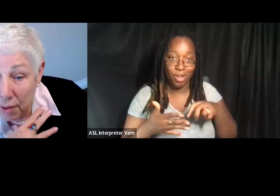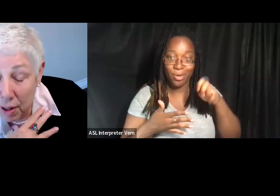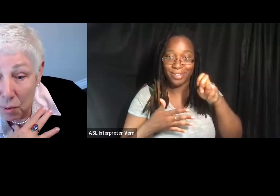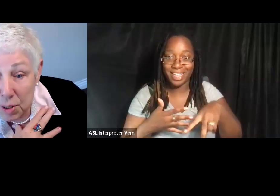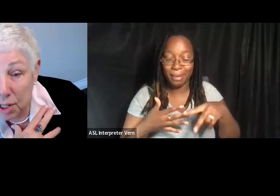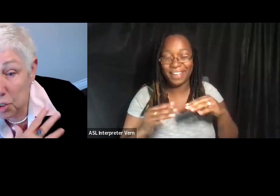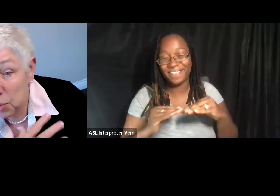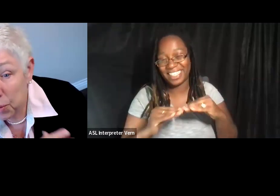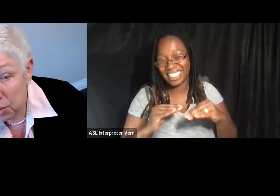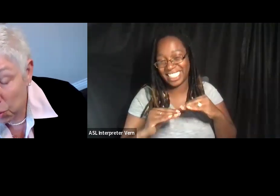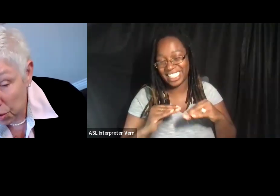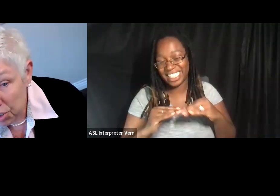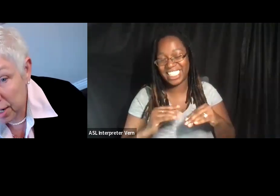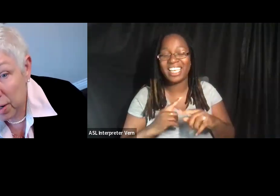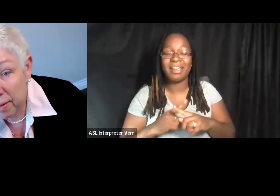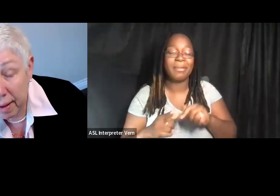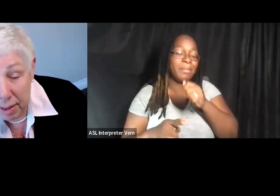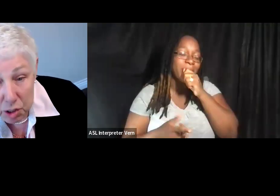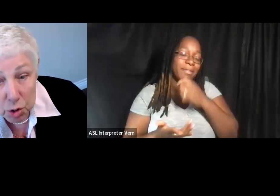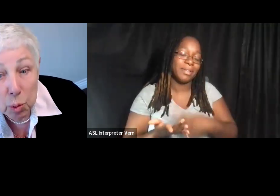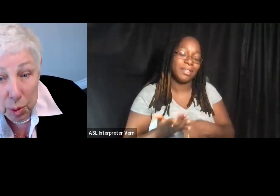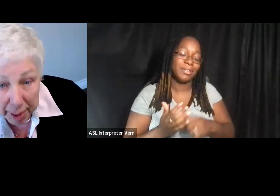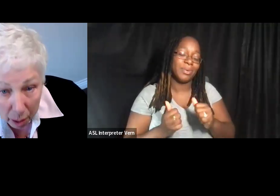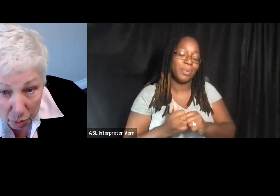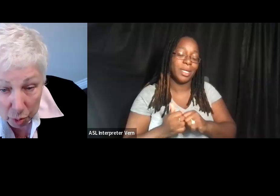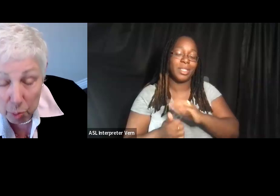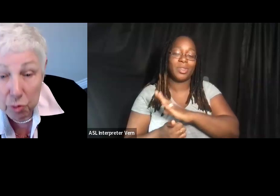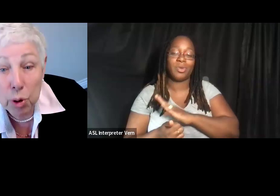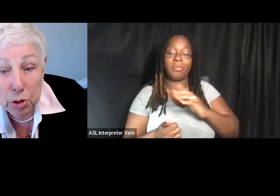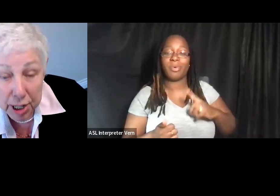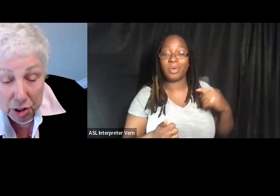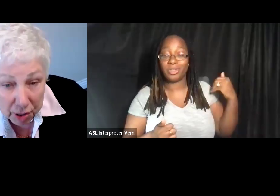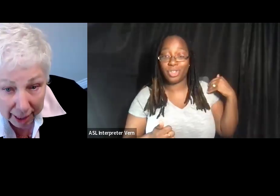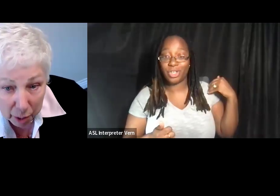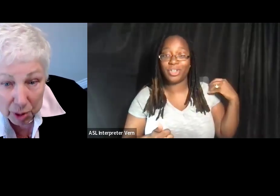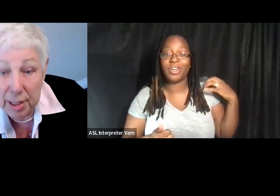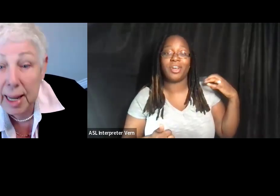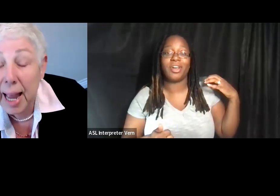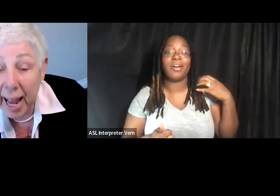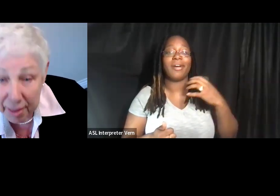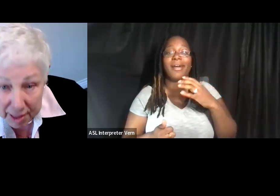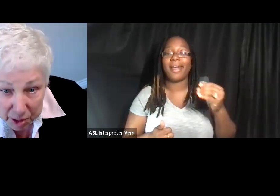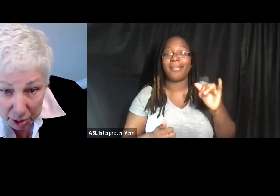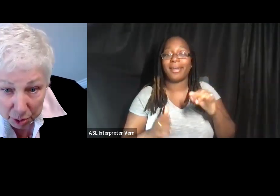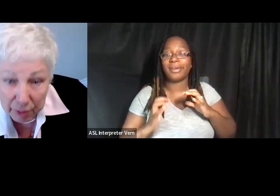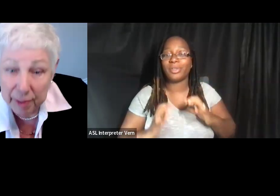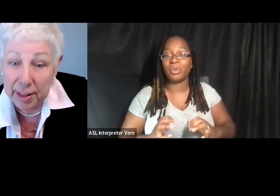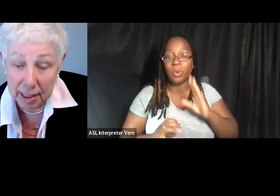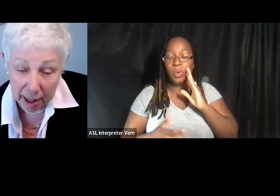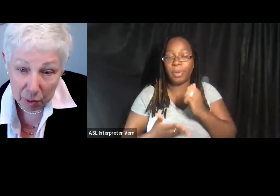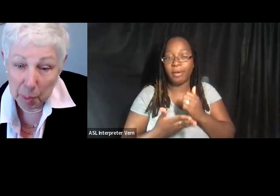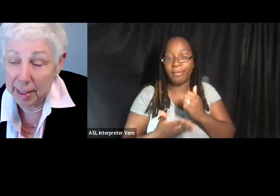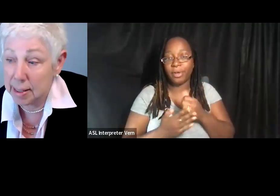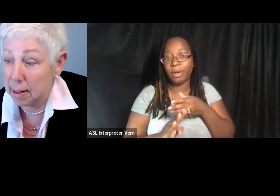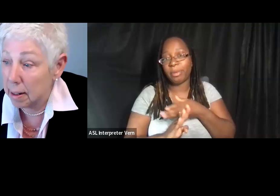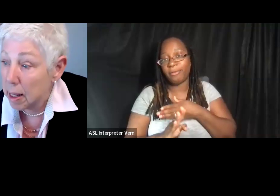A private conversation between the board chair and that consumer would be helpful before you change the language and add this to your code of ethics